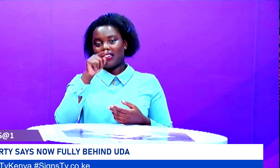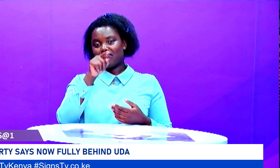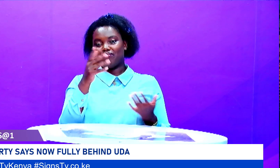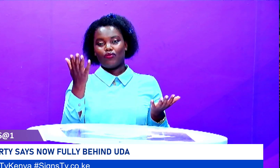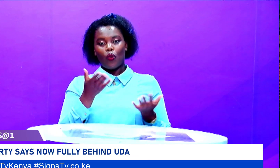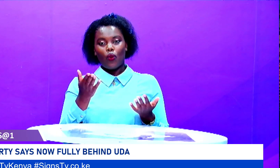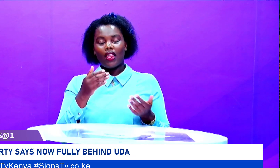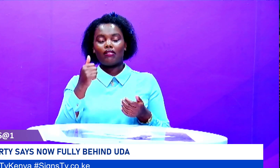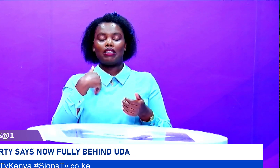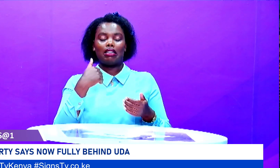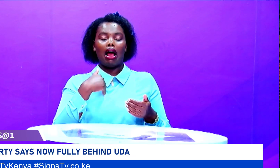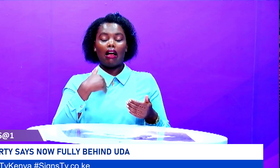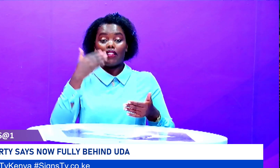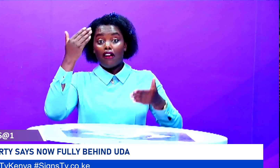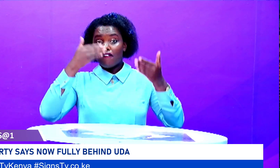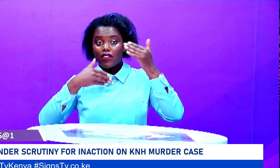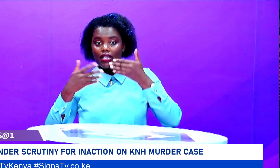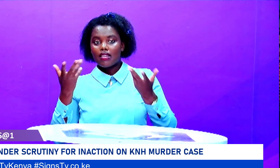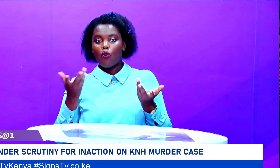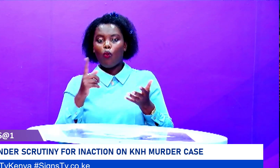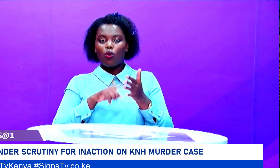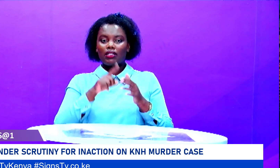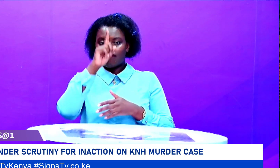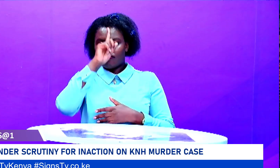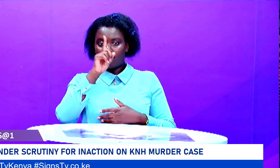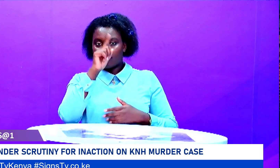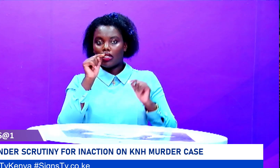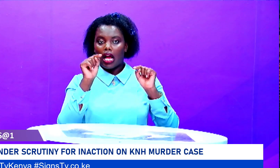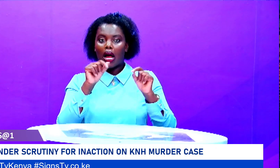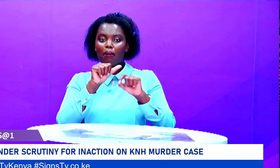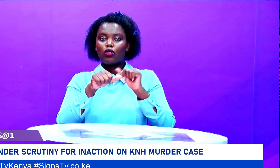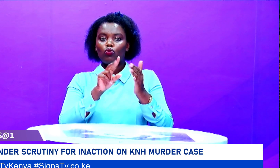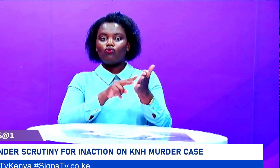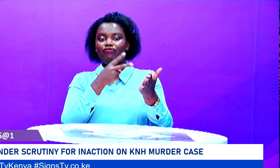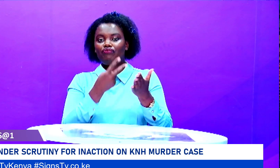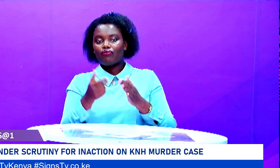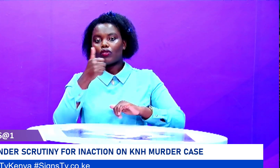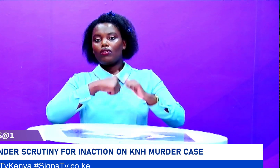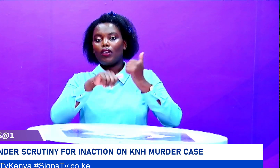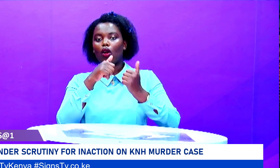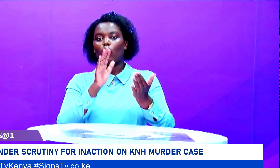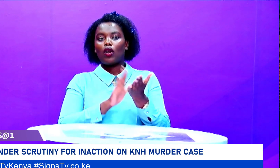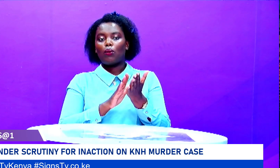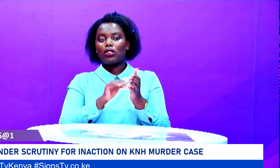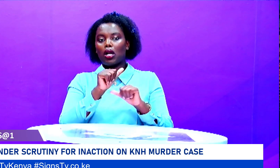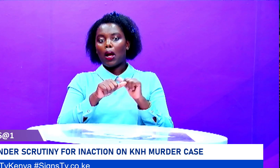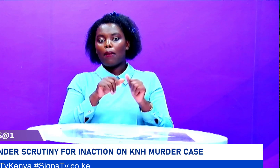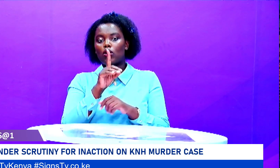The Office of the Director of Public Prosecution, ODPP, is facing intense scrutiny for its alleged